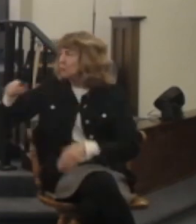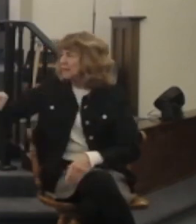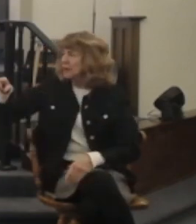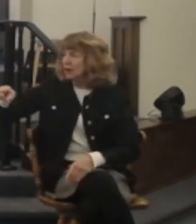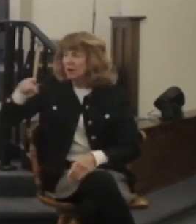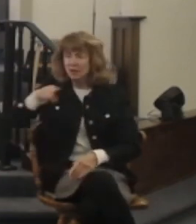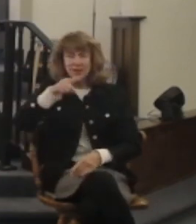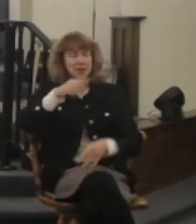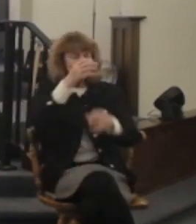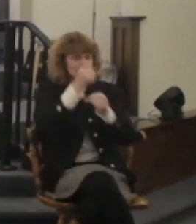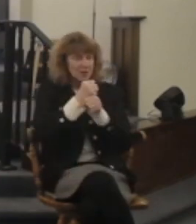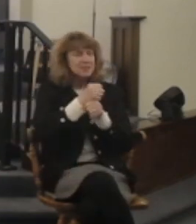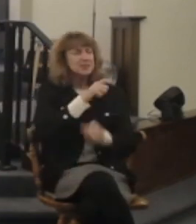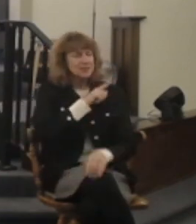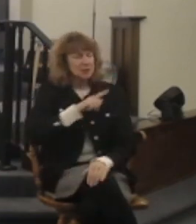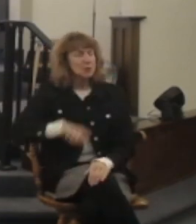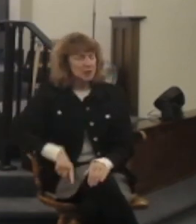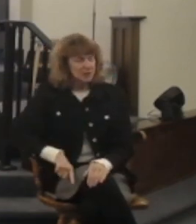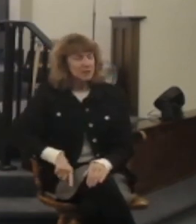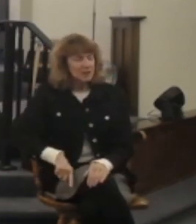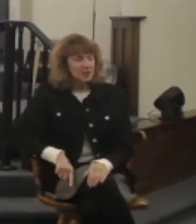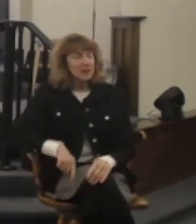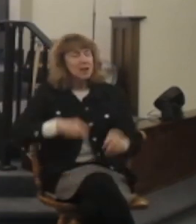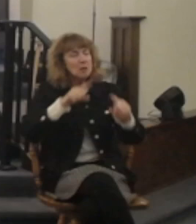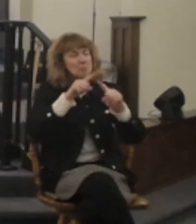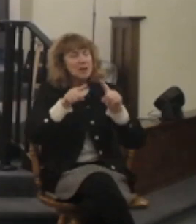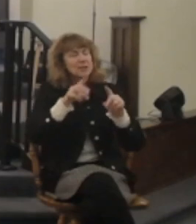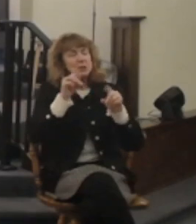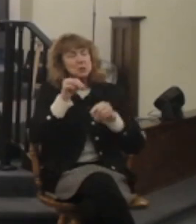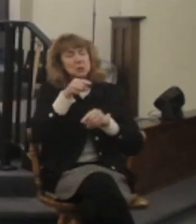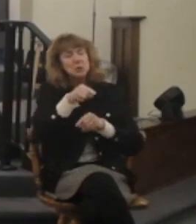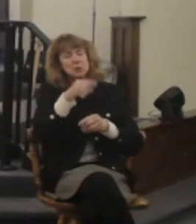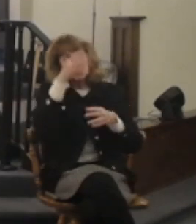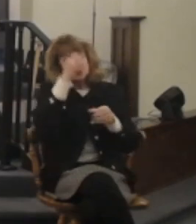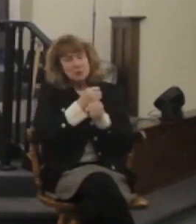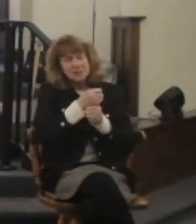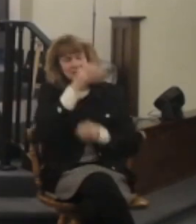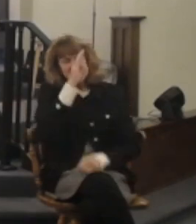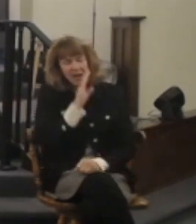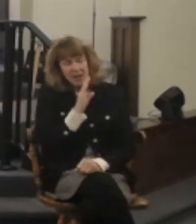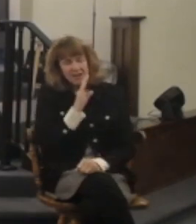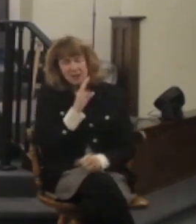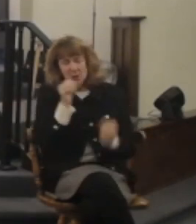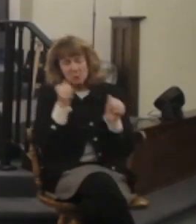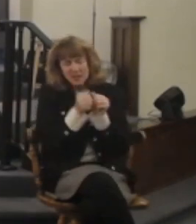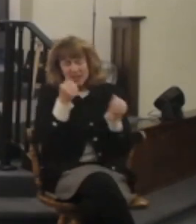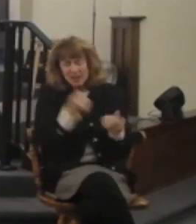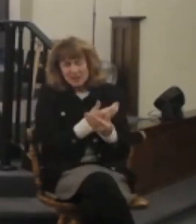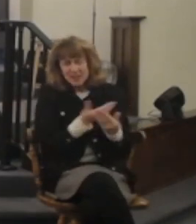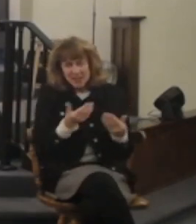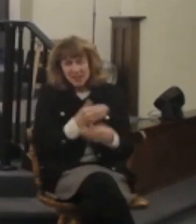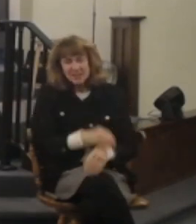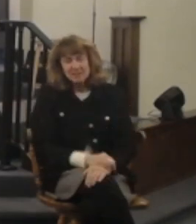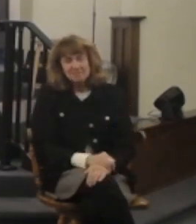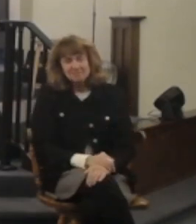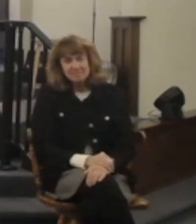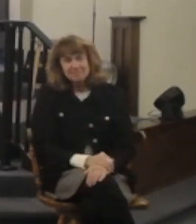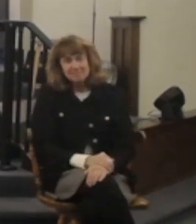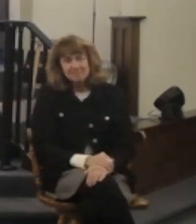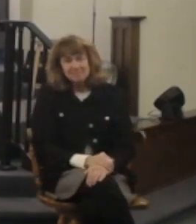lives. But do you trust God with only some things? Do you trust Him with everything?